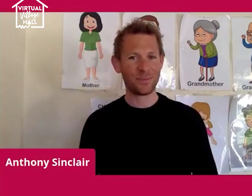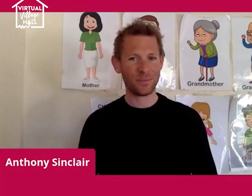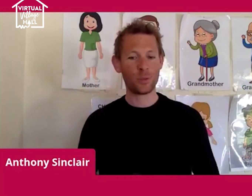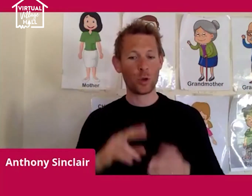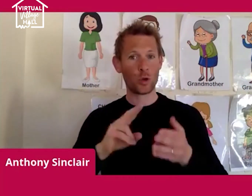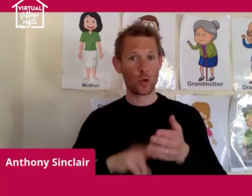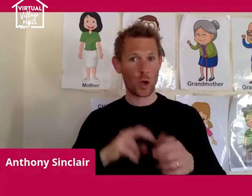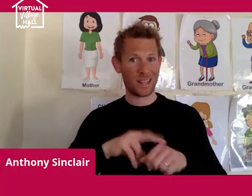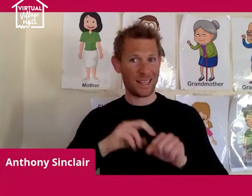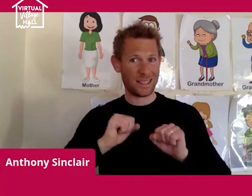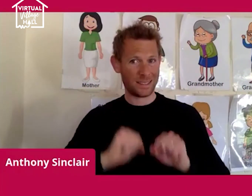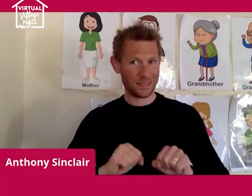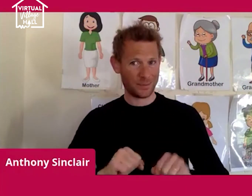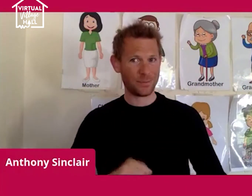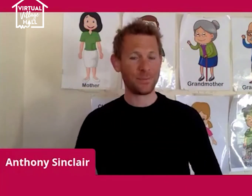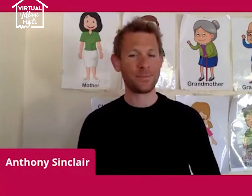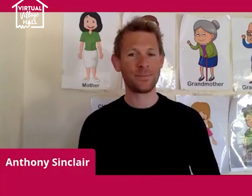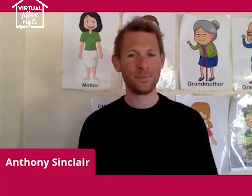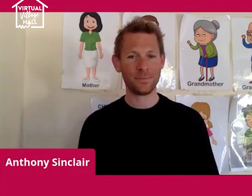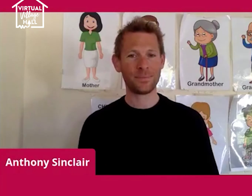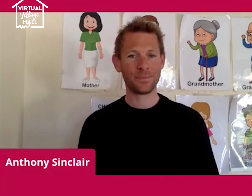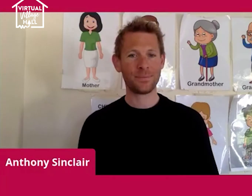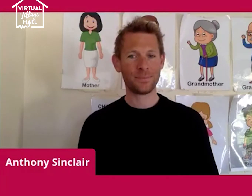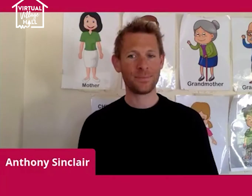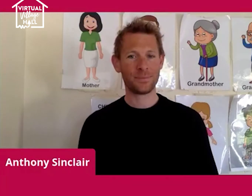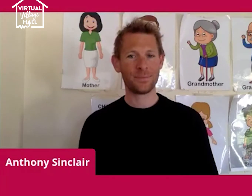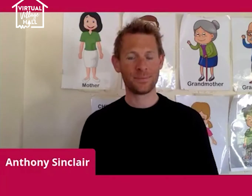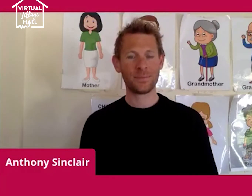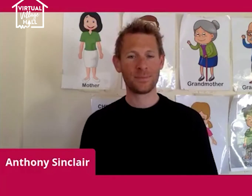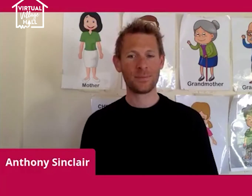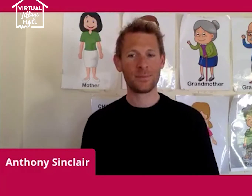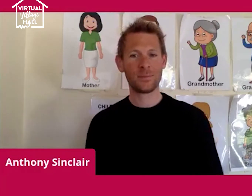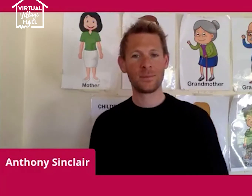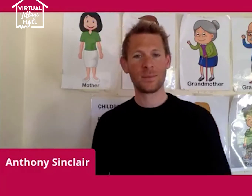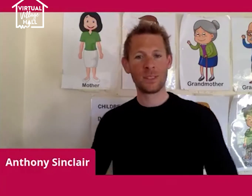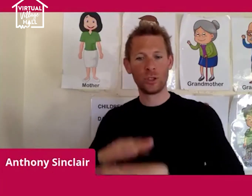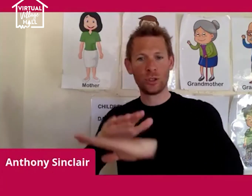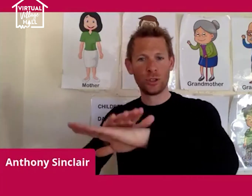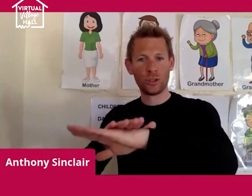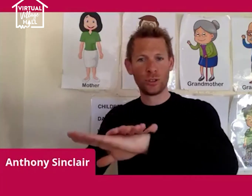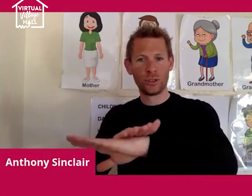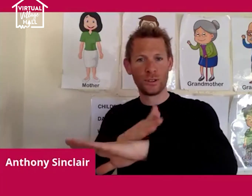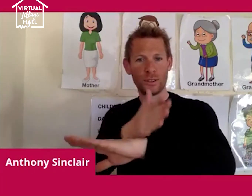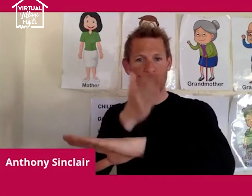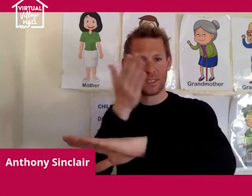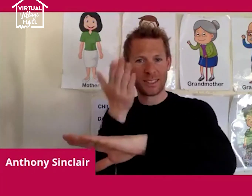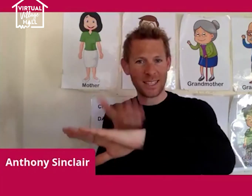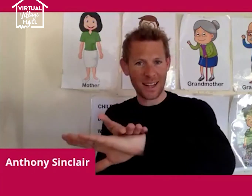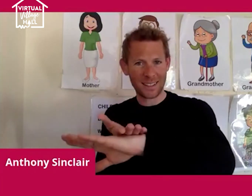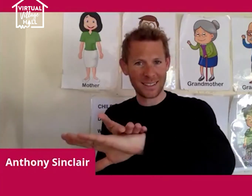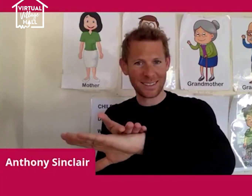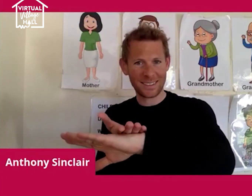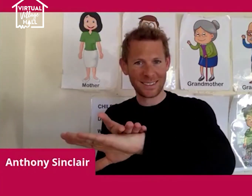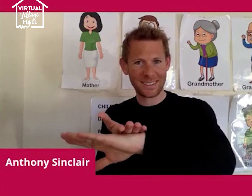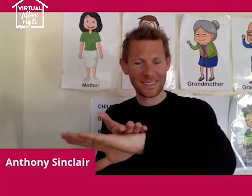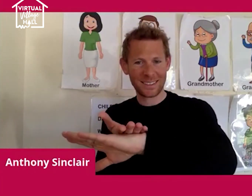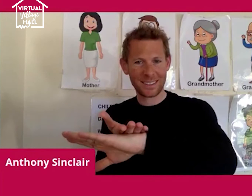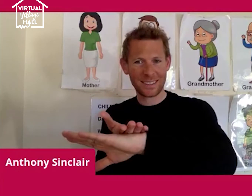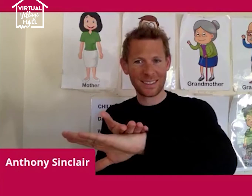Now, regionally, this does differ. In Northern Ireland, we would sign son.